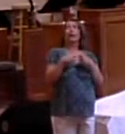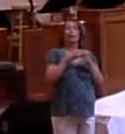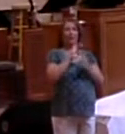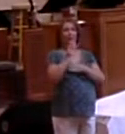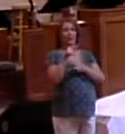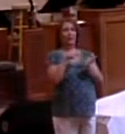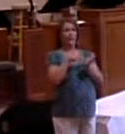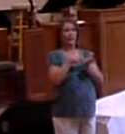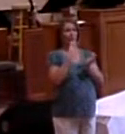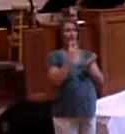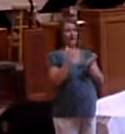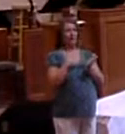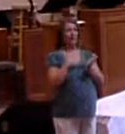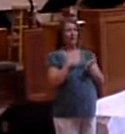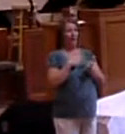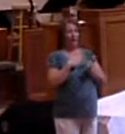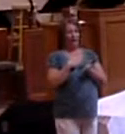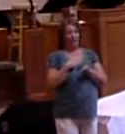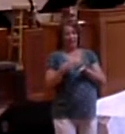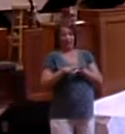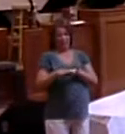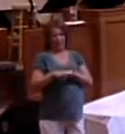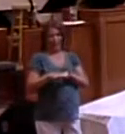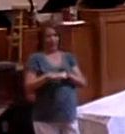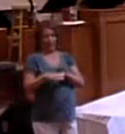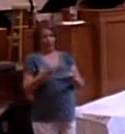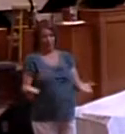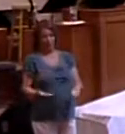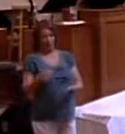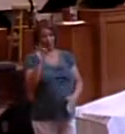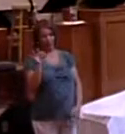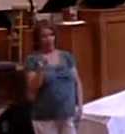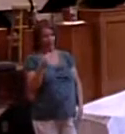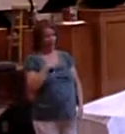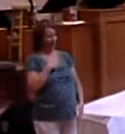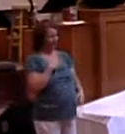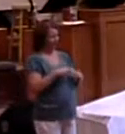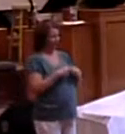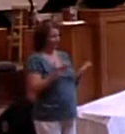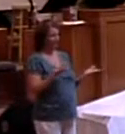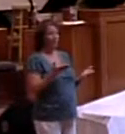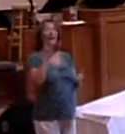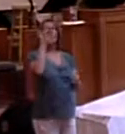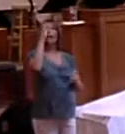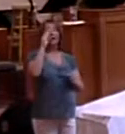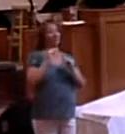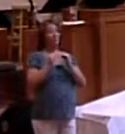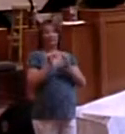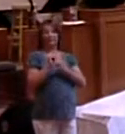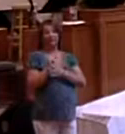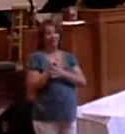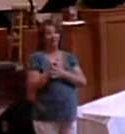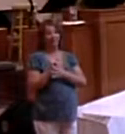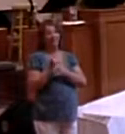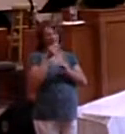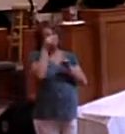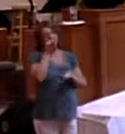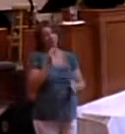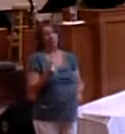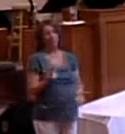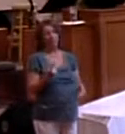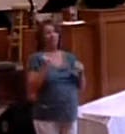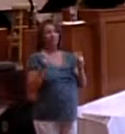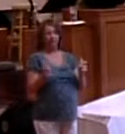my check is coming on Friday. And we see that as a problem. And God has a way of fixing those types of things. And that's a pretty simple,